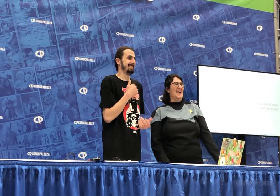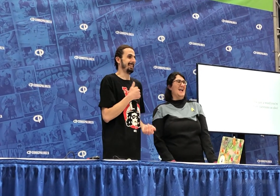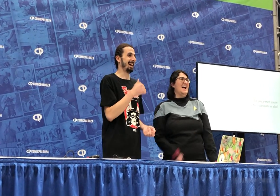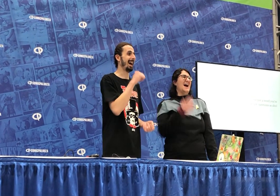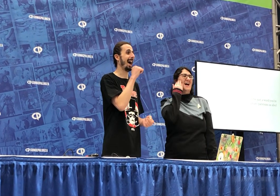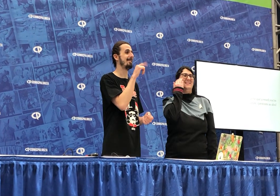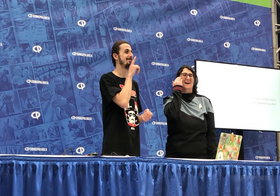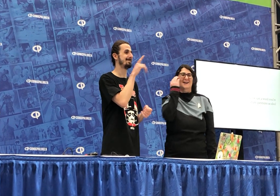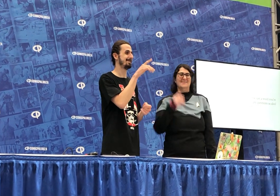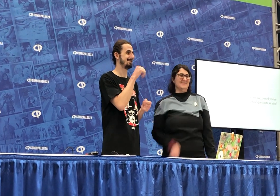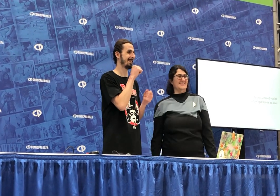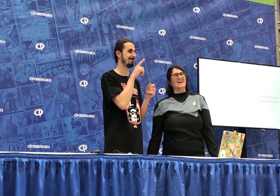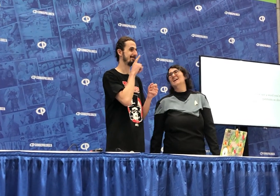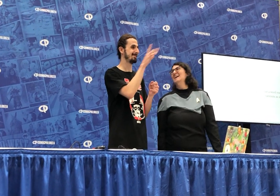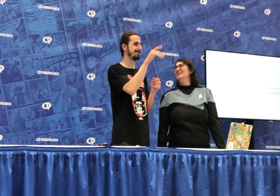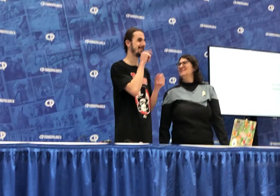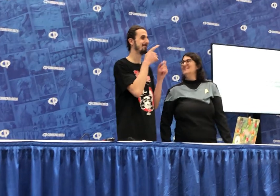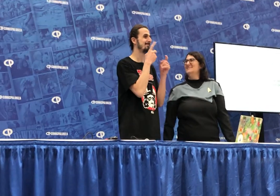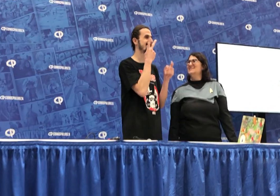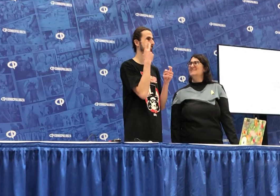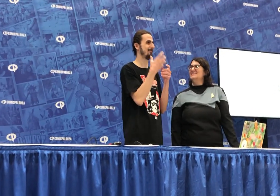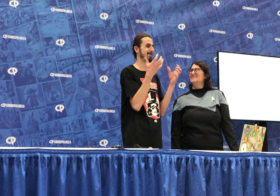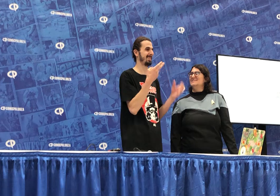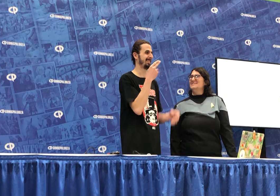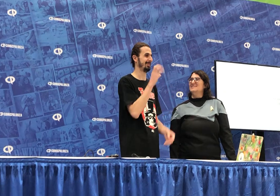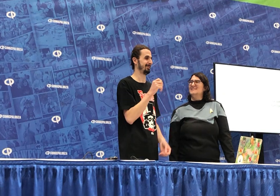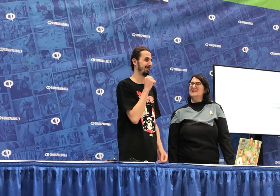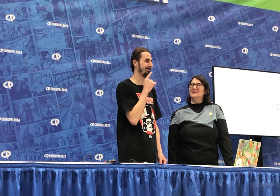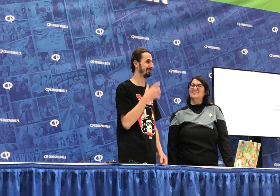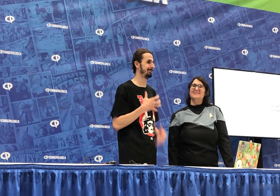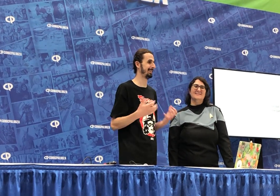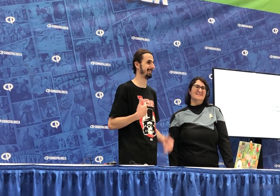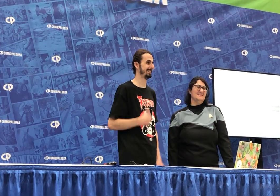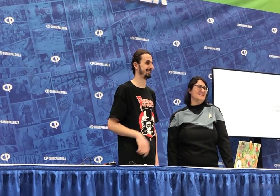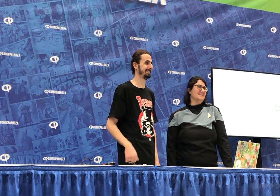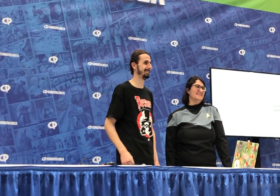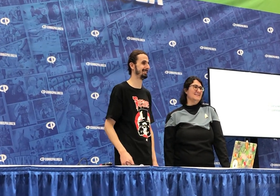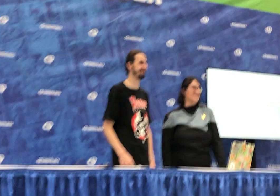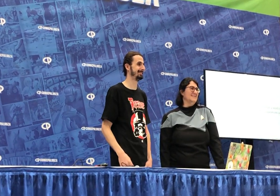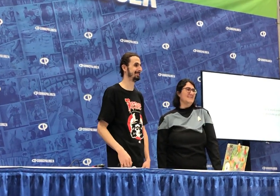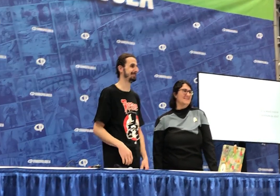fine. Okay. Mark said, yeah, I haven't watched too much of it, so I'm not sure.